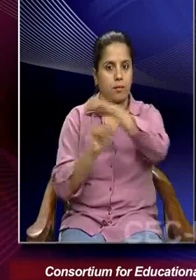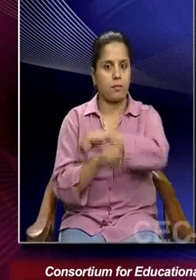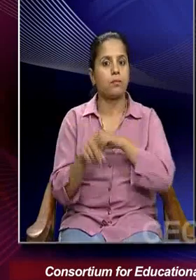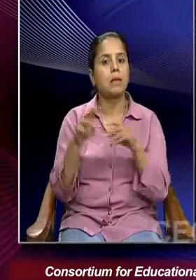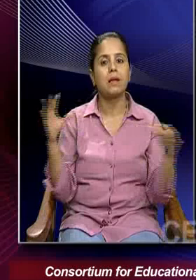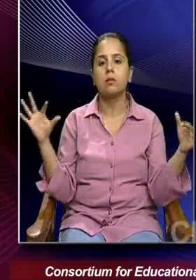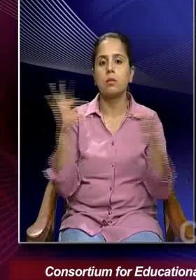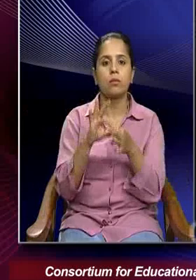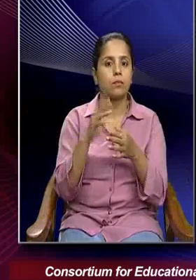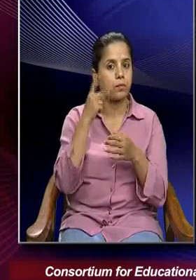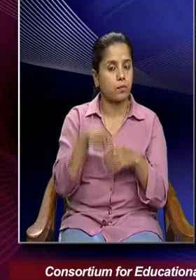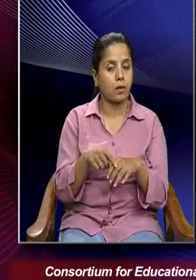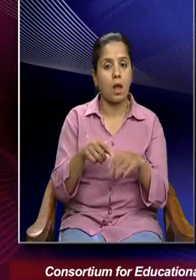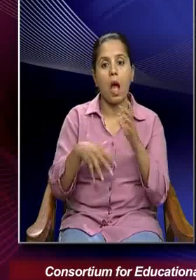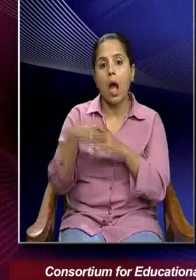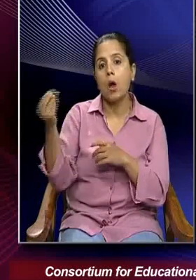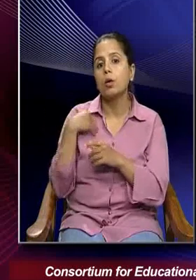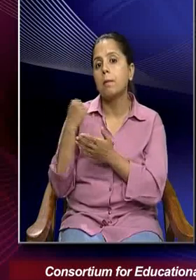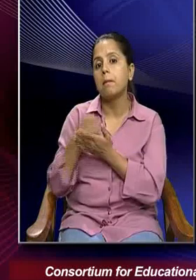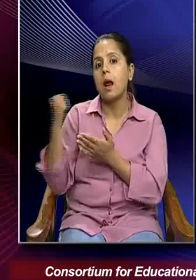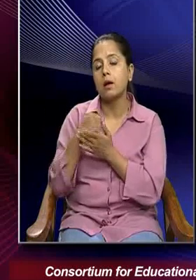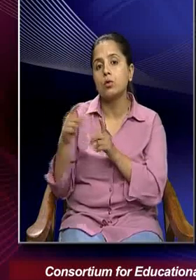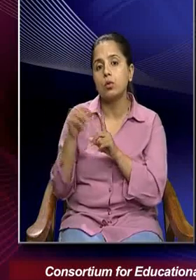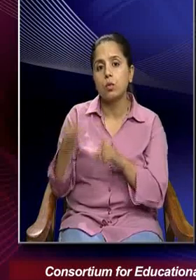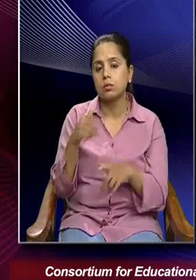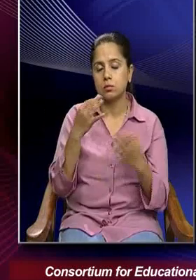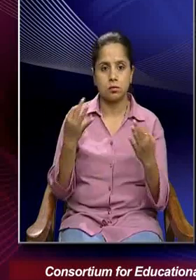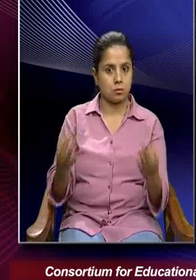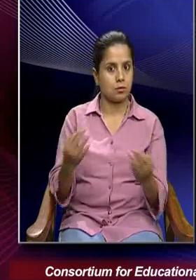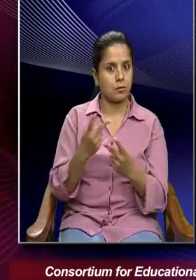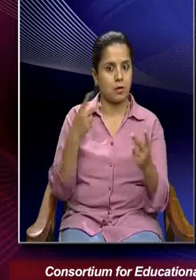the external practices of asana,